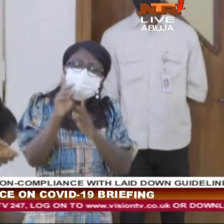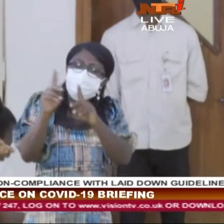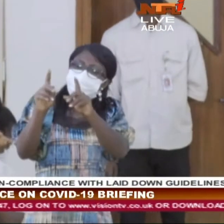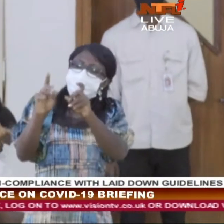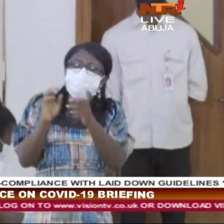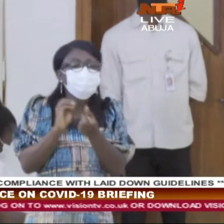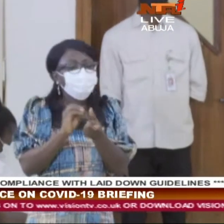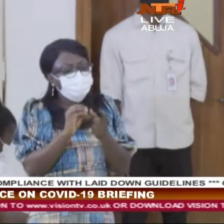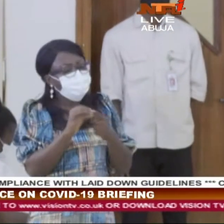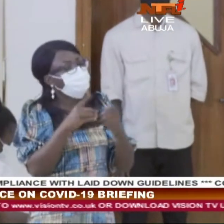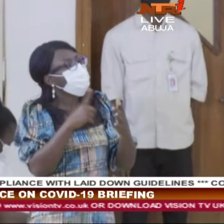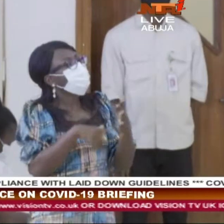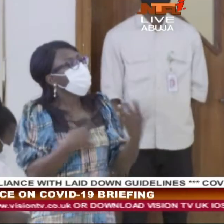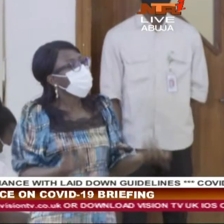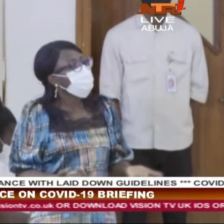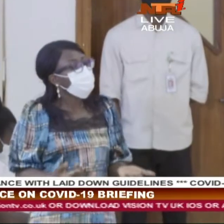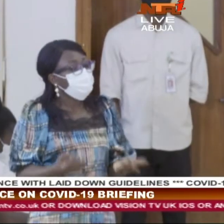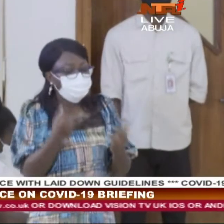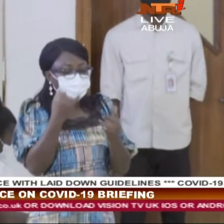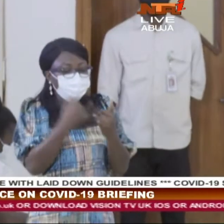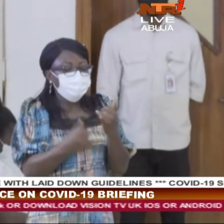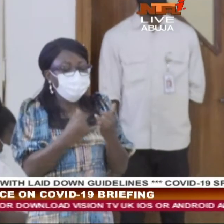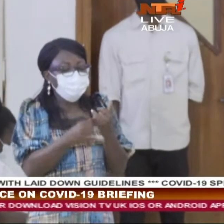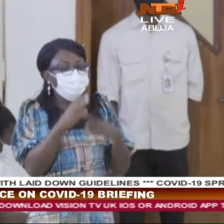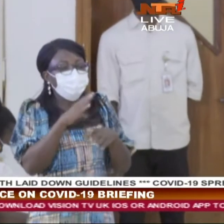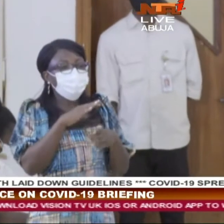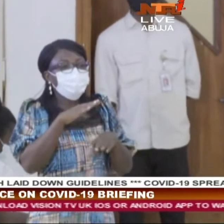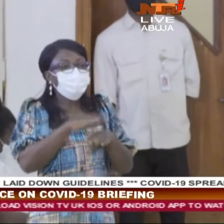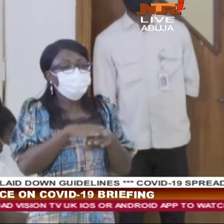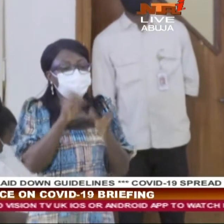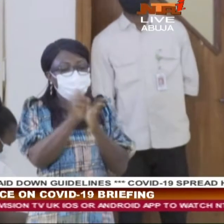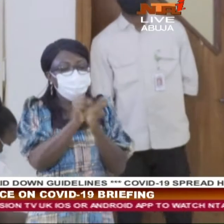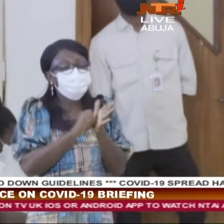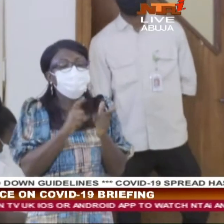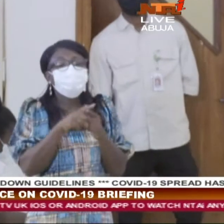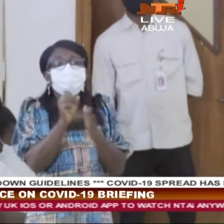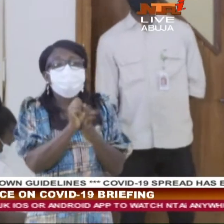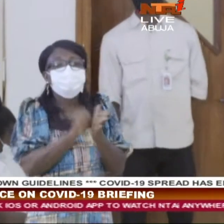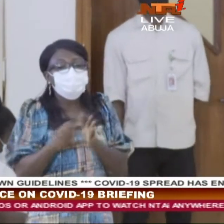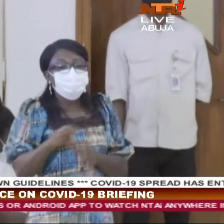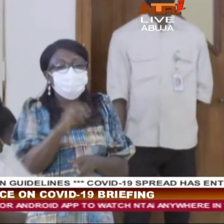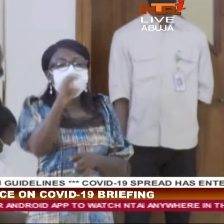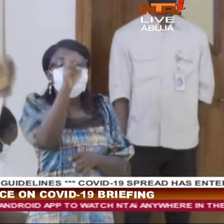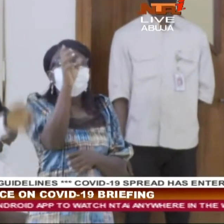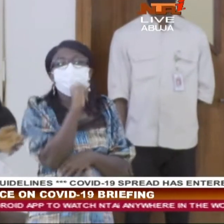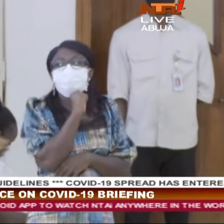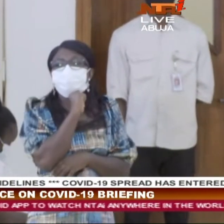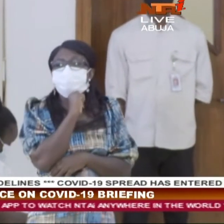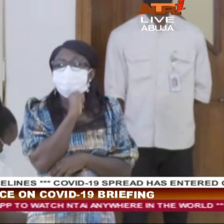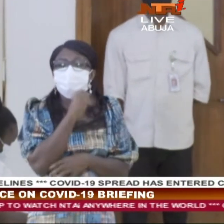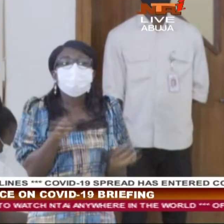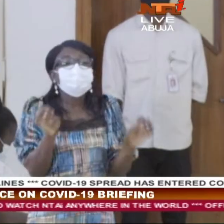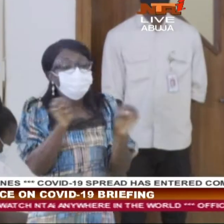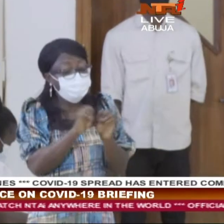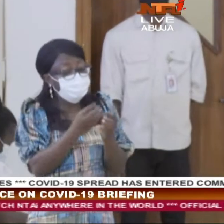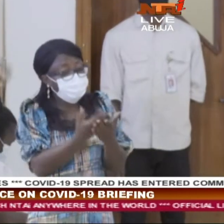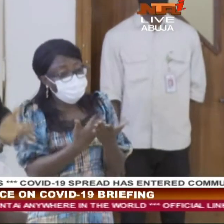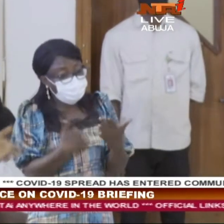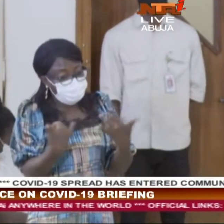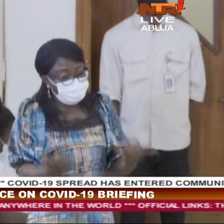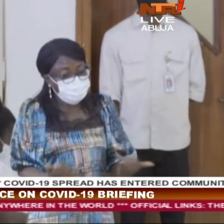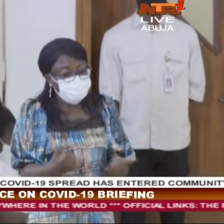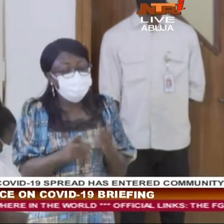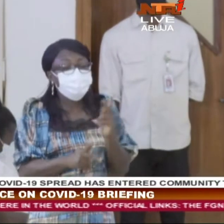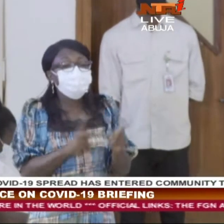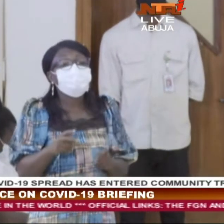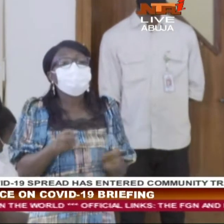going to happen? Then finally, on interstate travel, Even before now, people